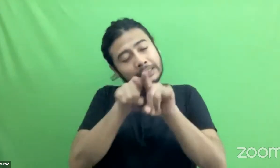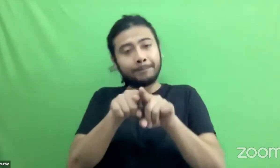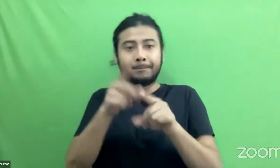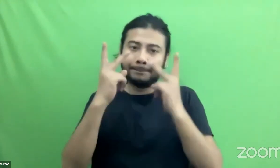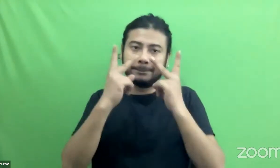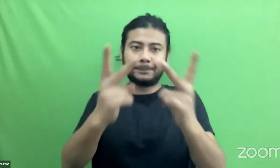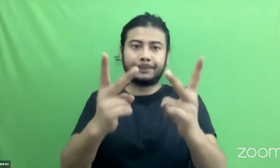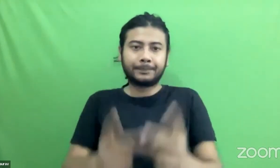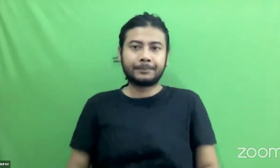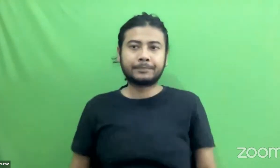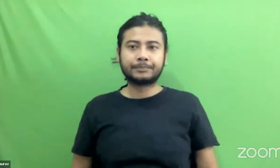exit.